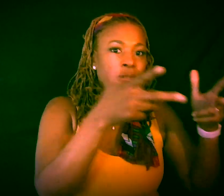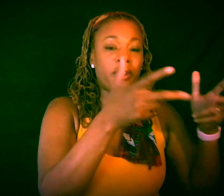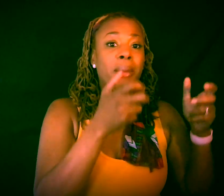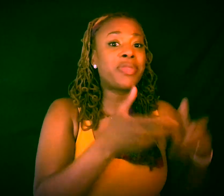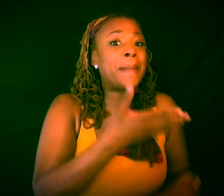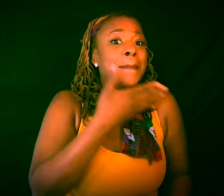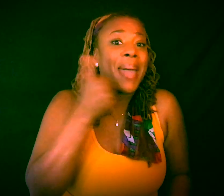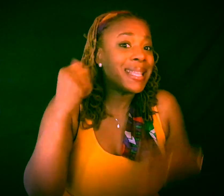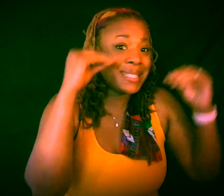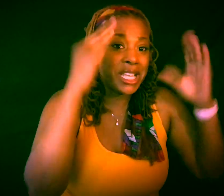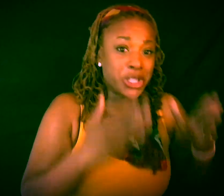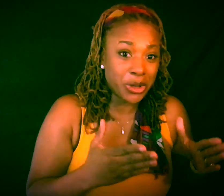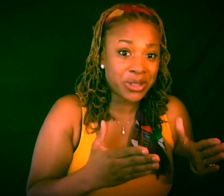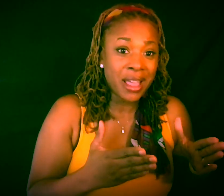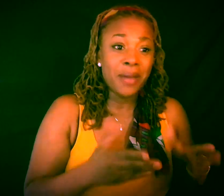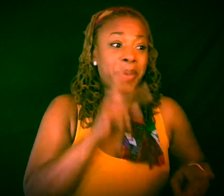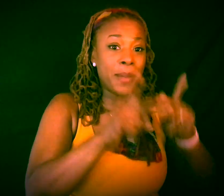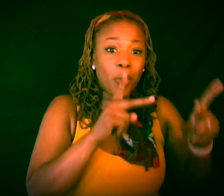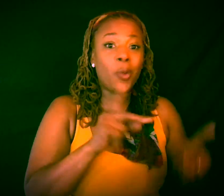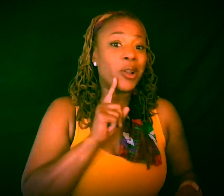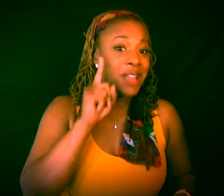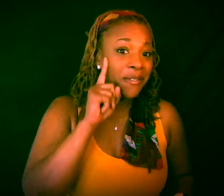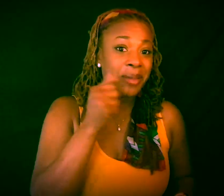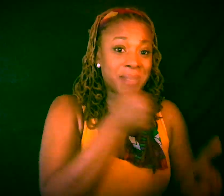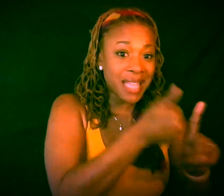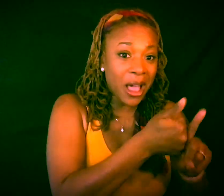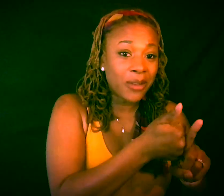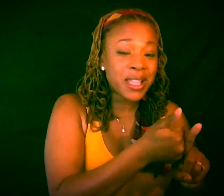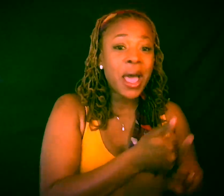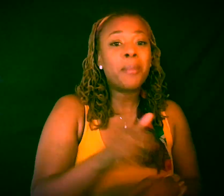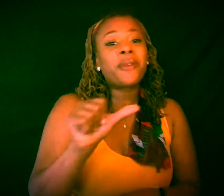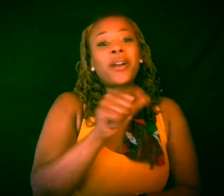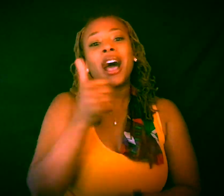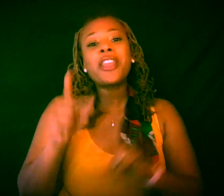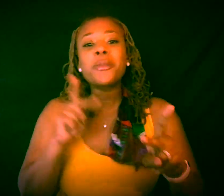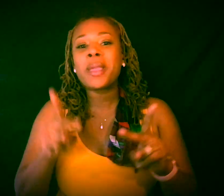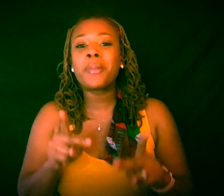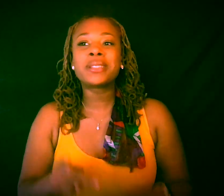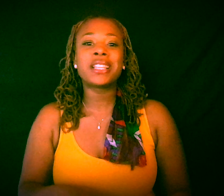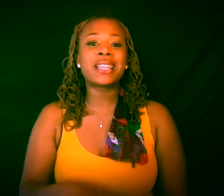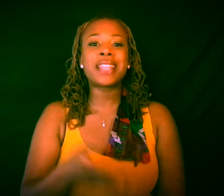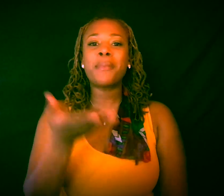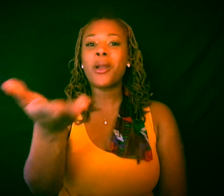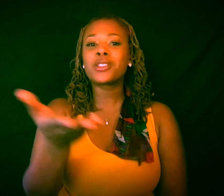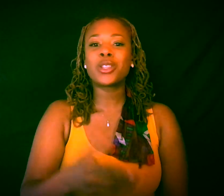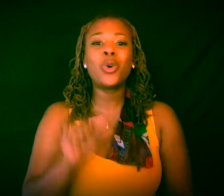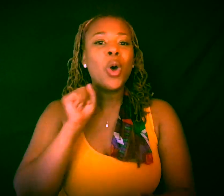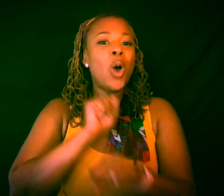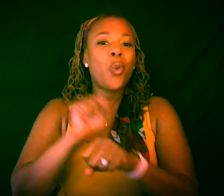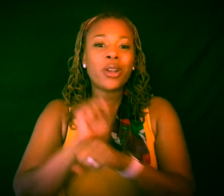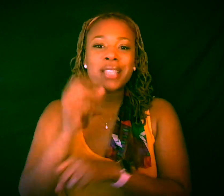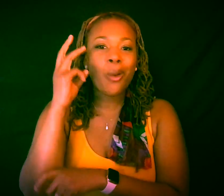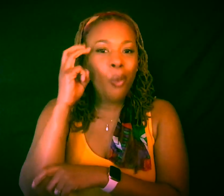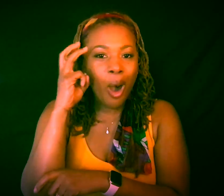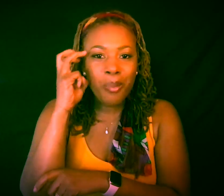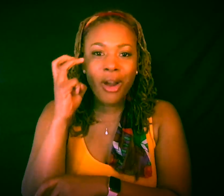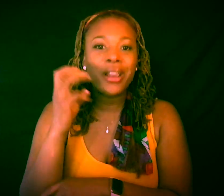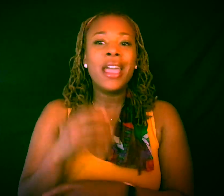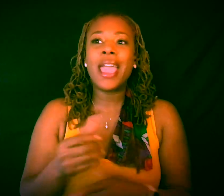from the best teachers, people who are deaf themselves. But for other people, such as that person who works at Walmart and